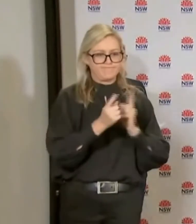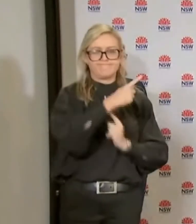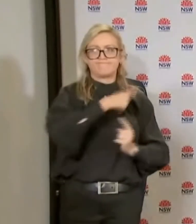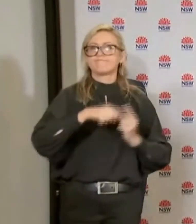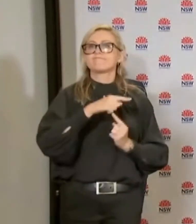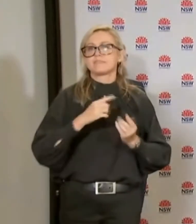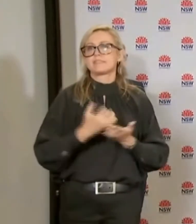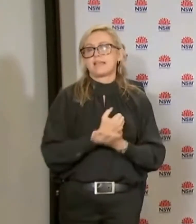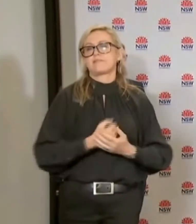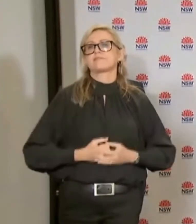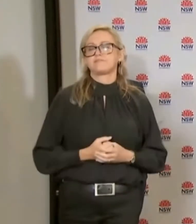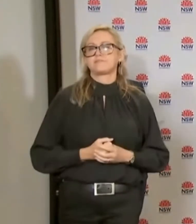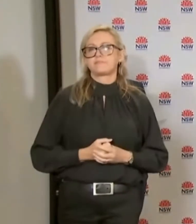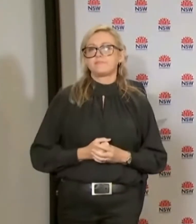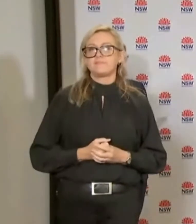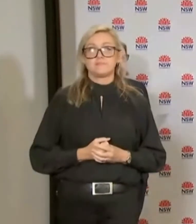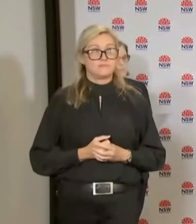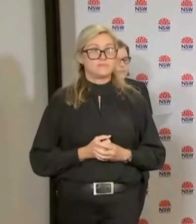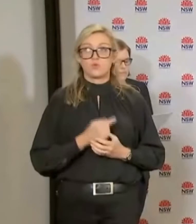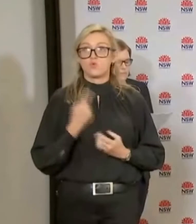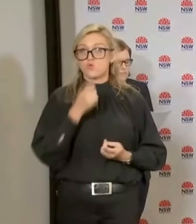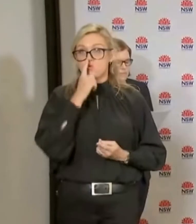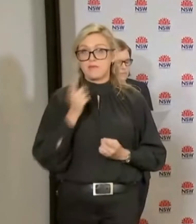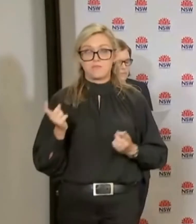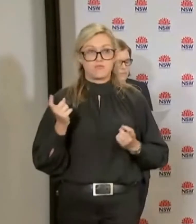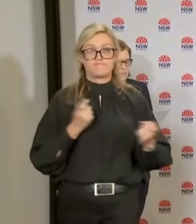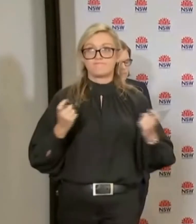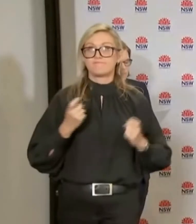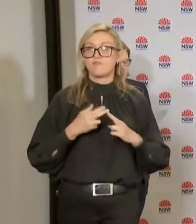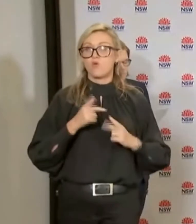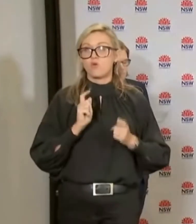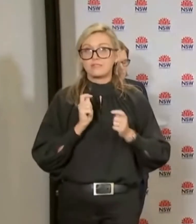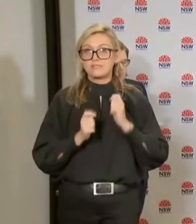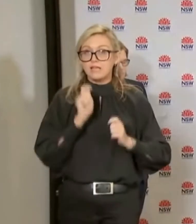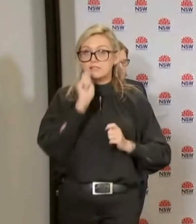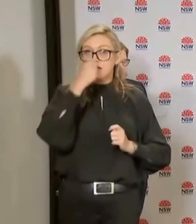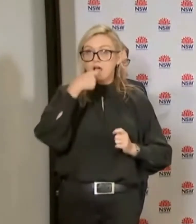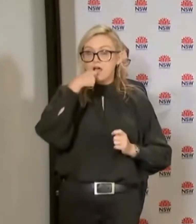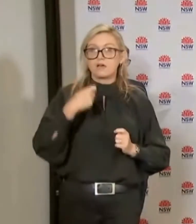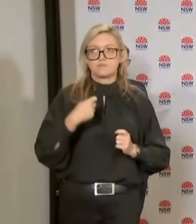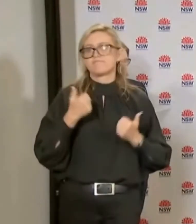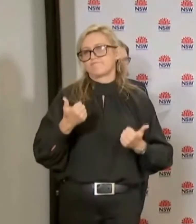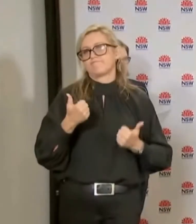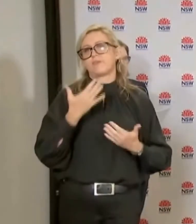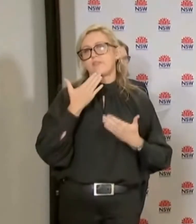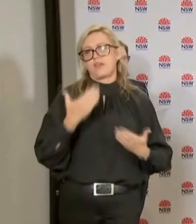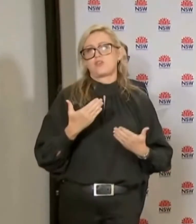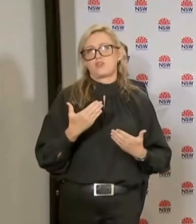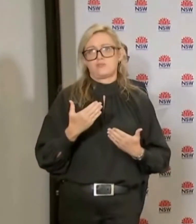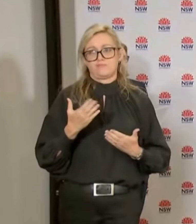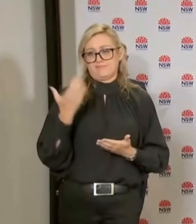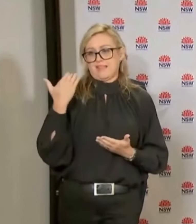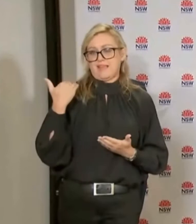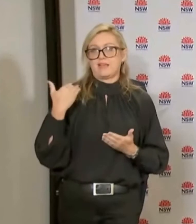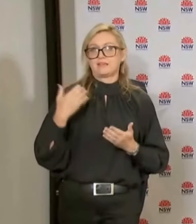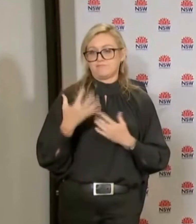thank the number of people that are coming forward to testing. We're seeing an increase on the week previously on the number of people coming forward and getting tested, and